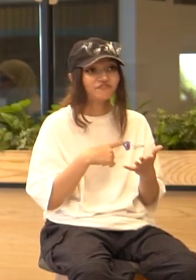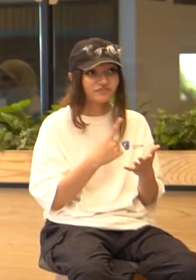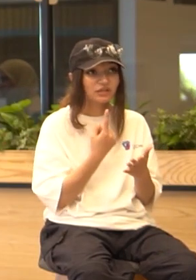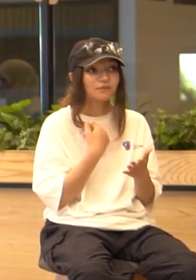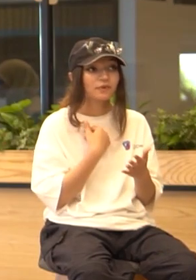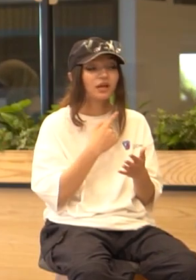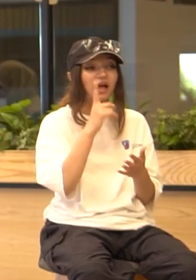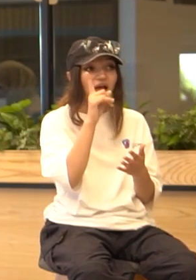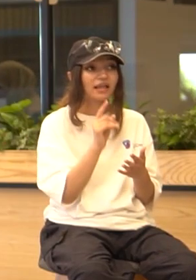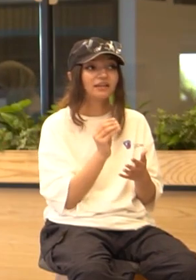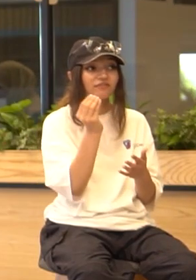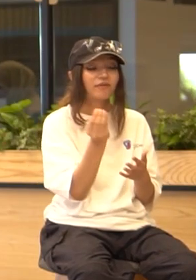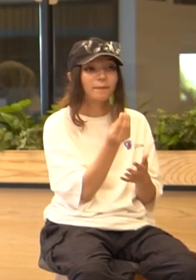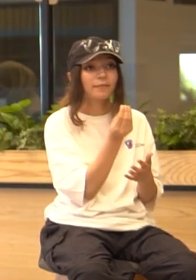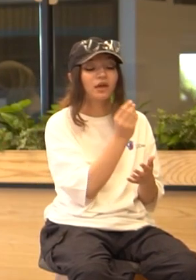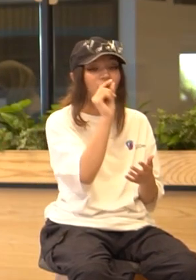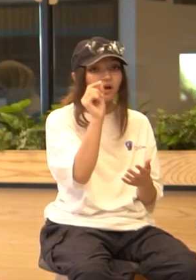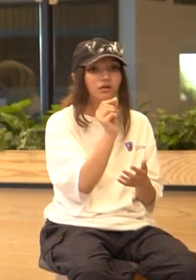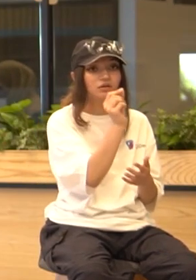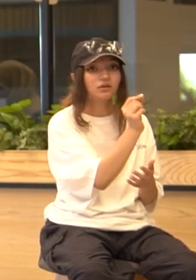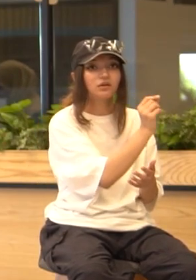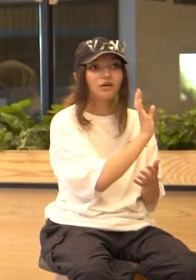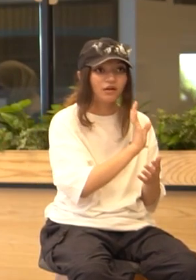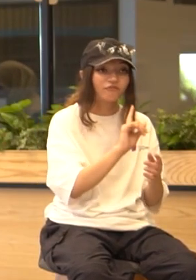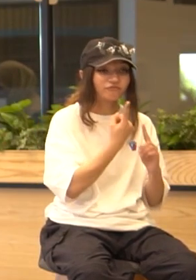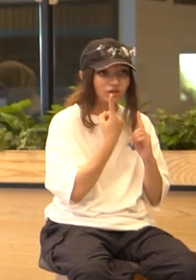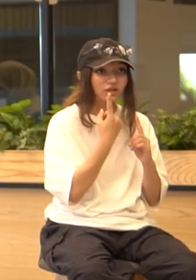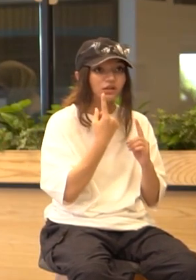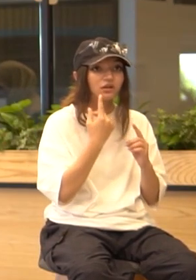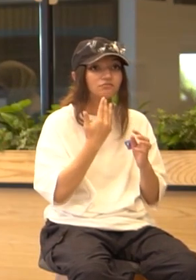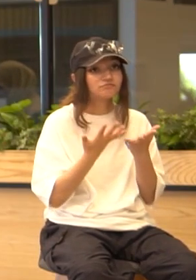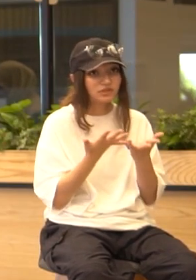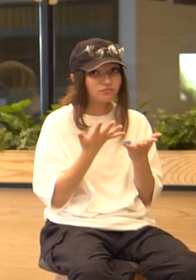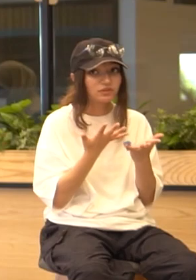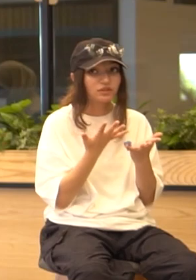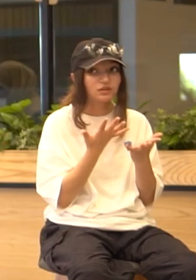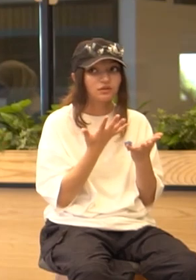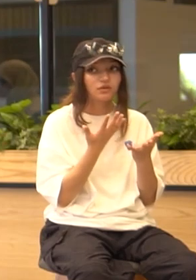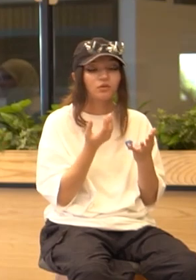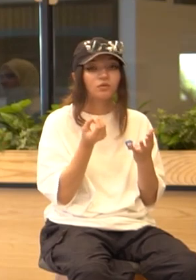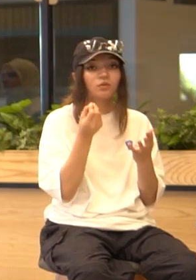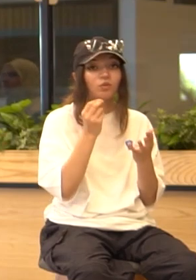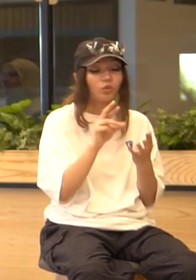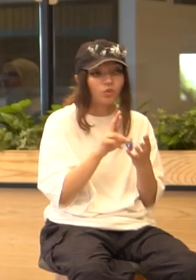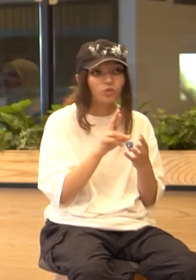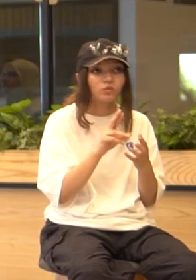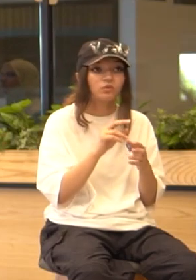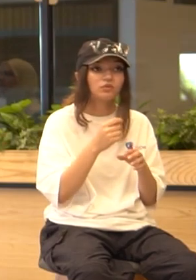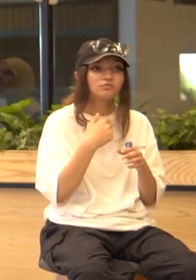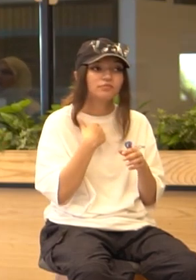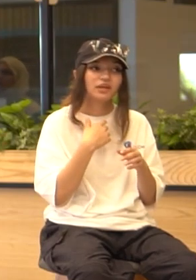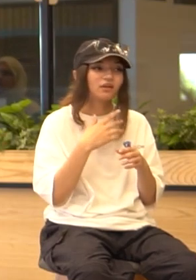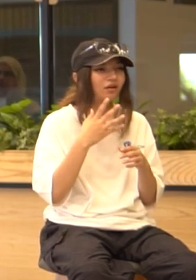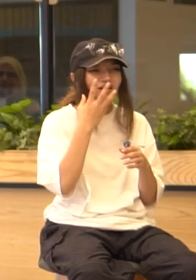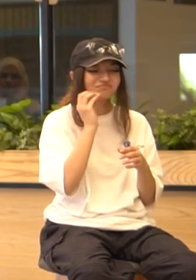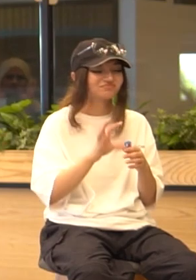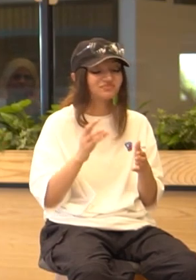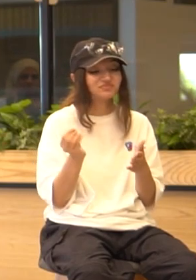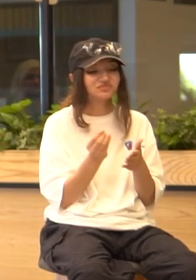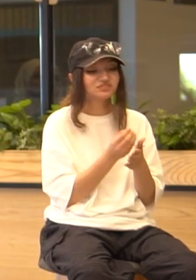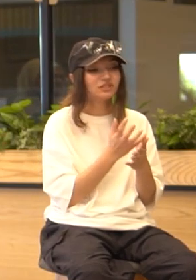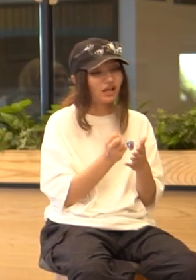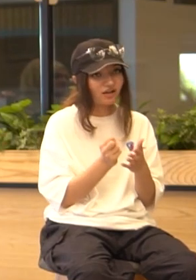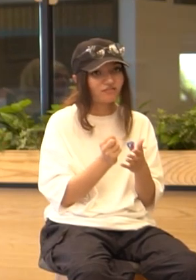entire characters laid out. I will make each and every character. But for some, it's just like a blind jump.